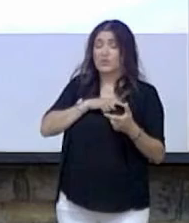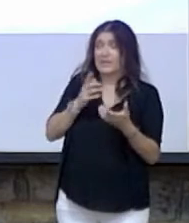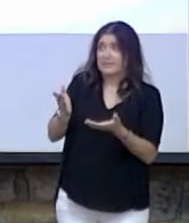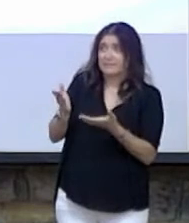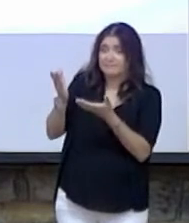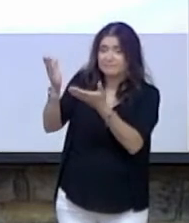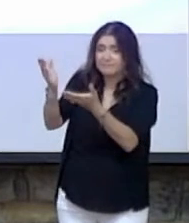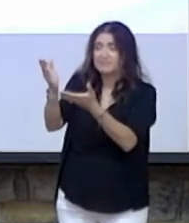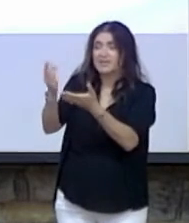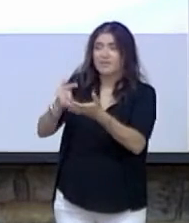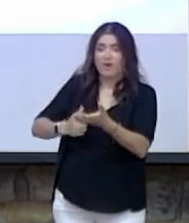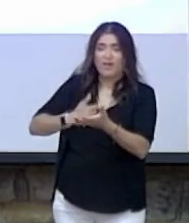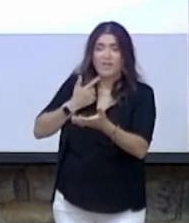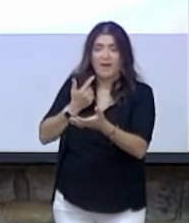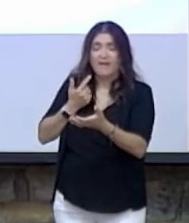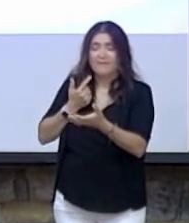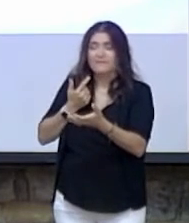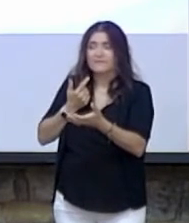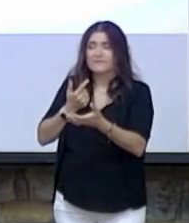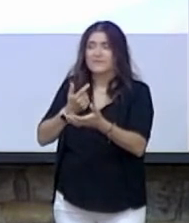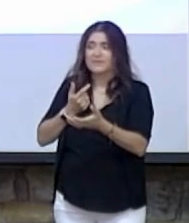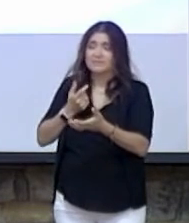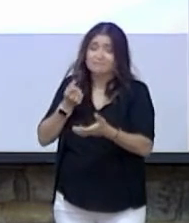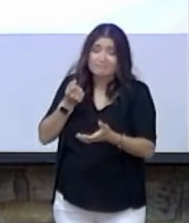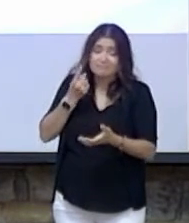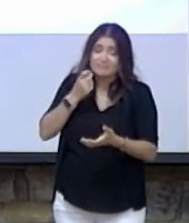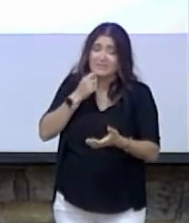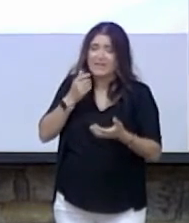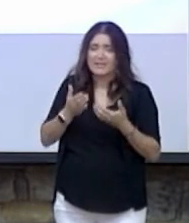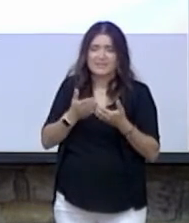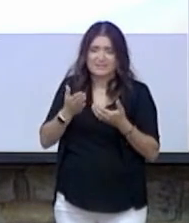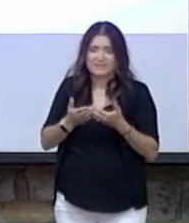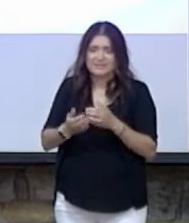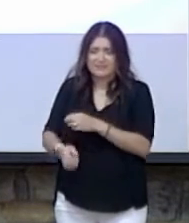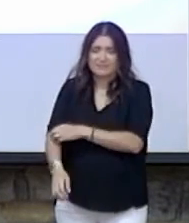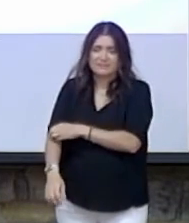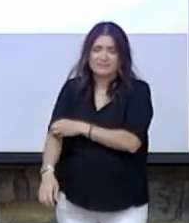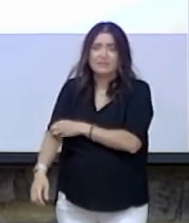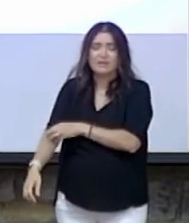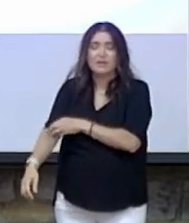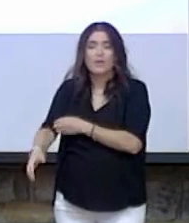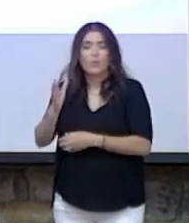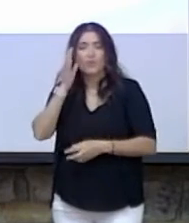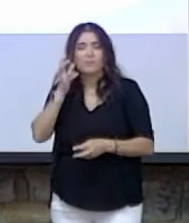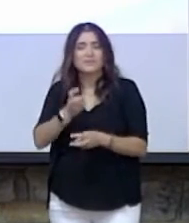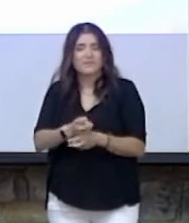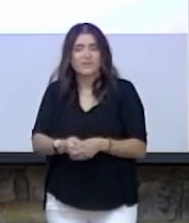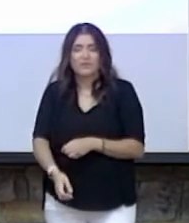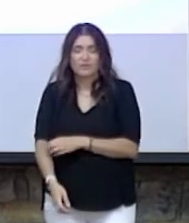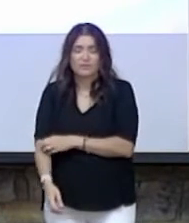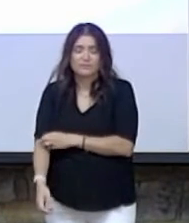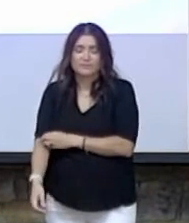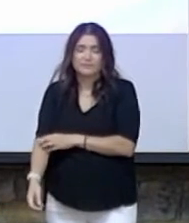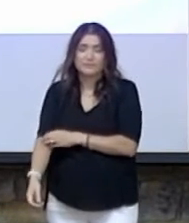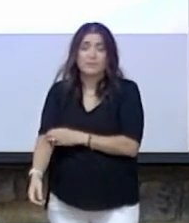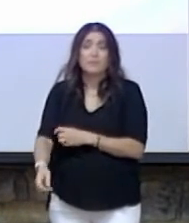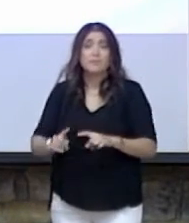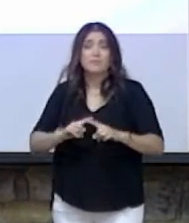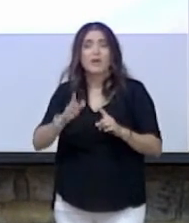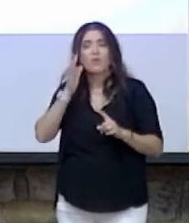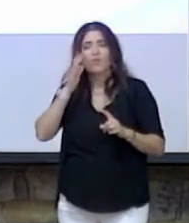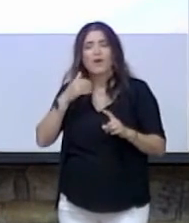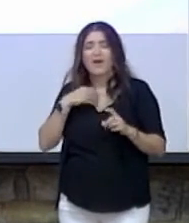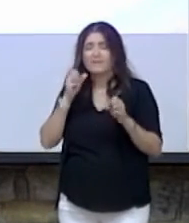Him, it's not necessarily going to be an easy road. It's going to come with difficulties, but it's going to have